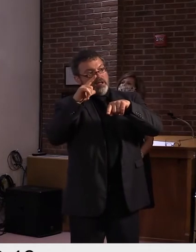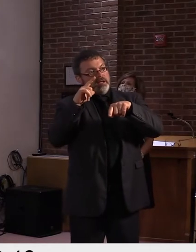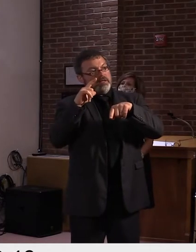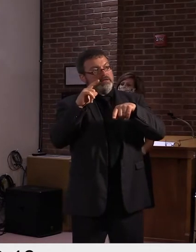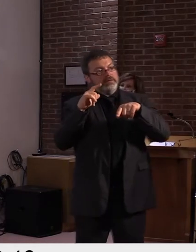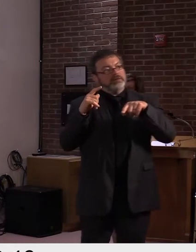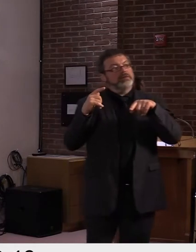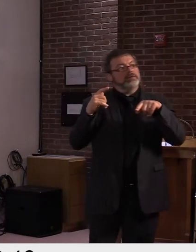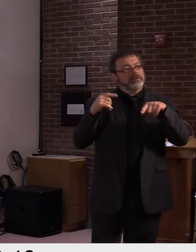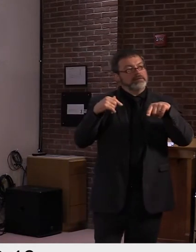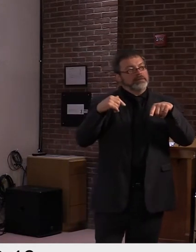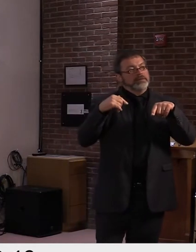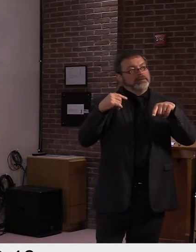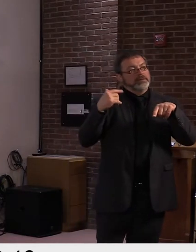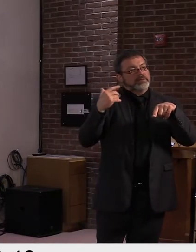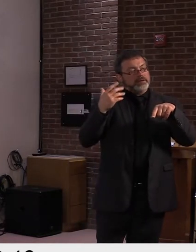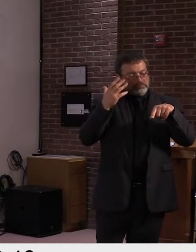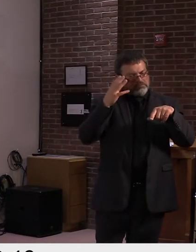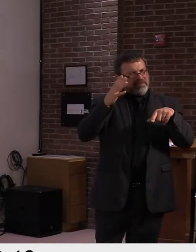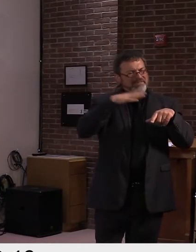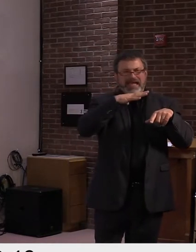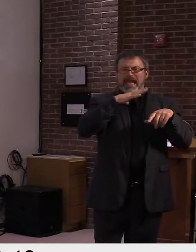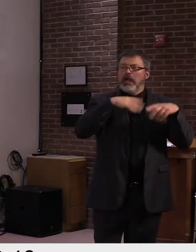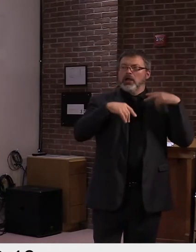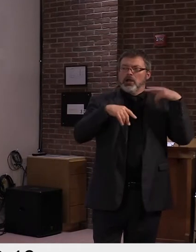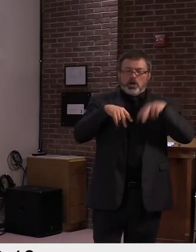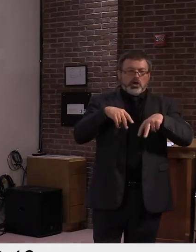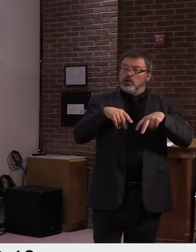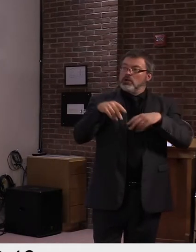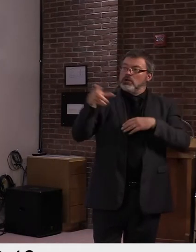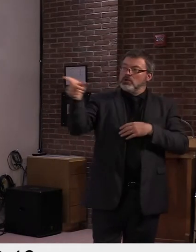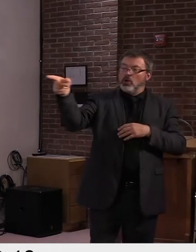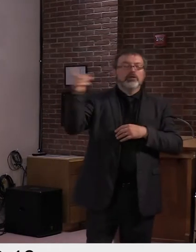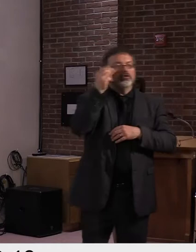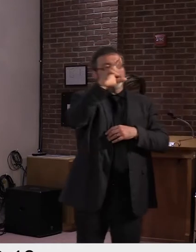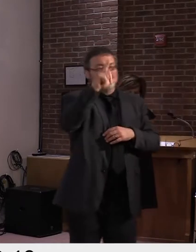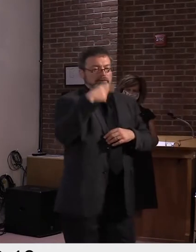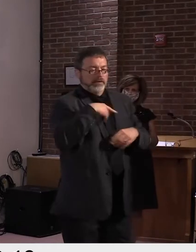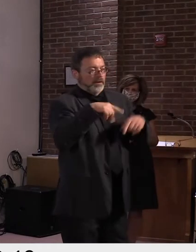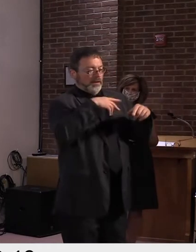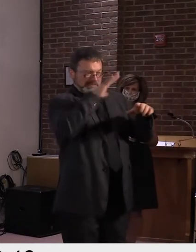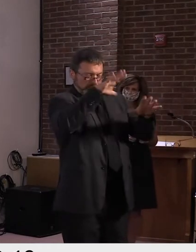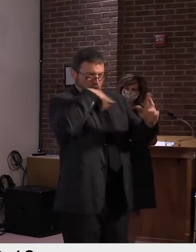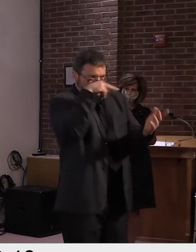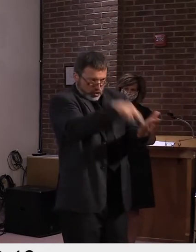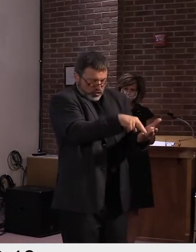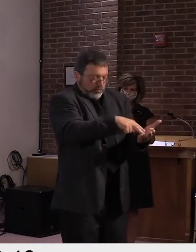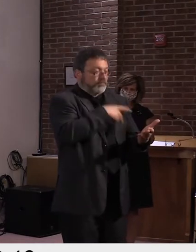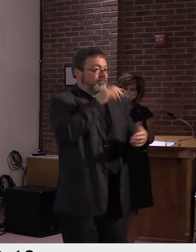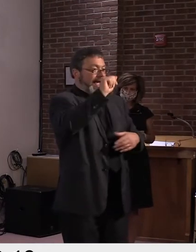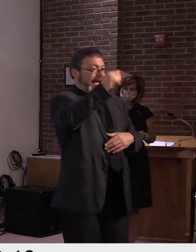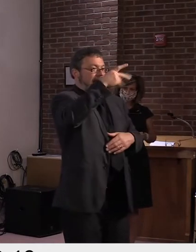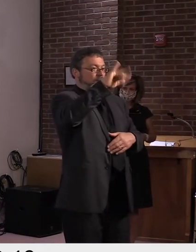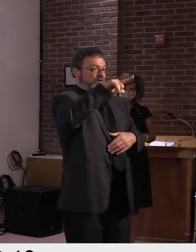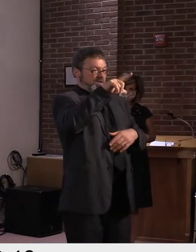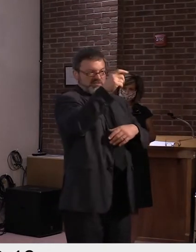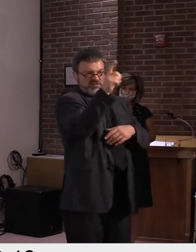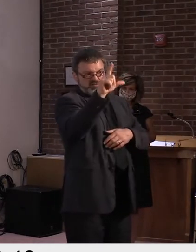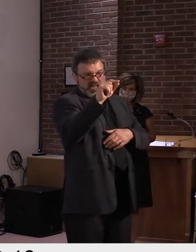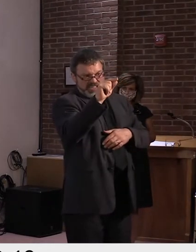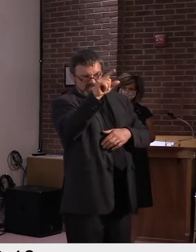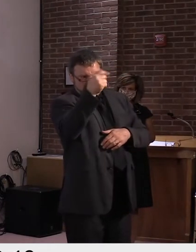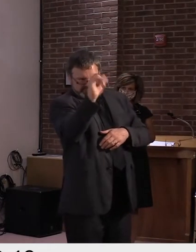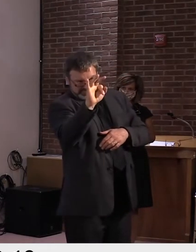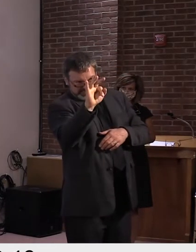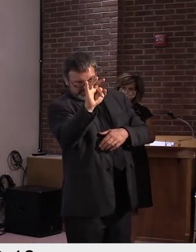time. So I'm glad you gave us a chance to talk about this problem in general, this issue. And I'm